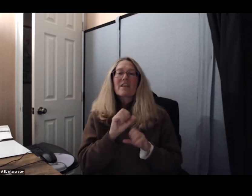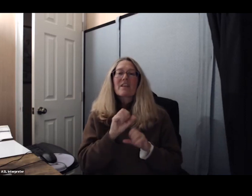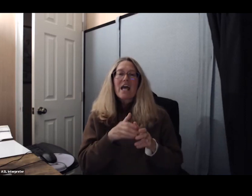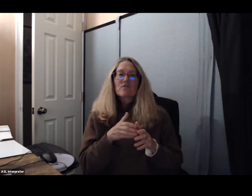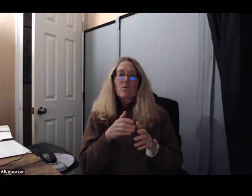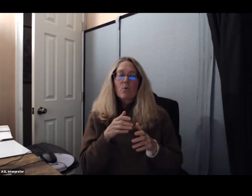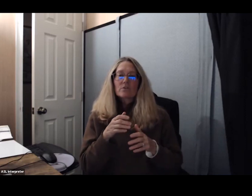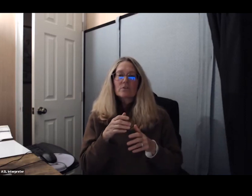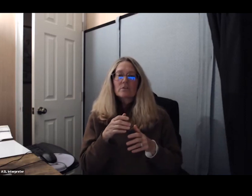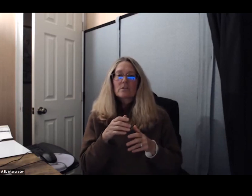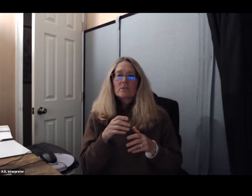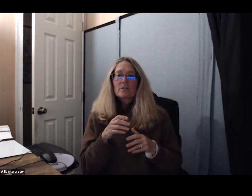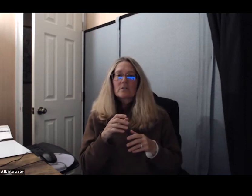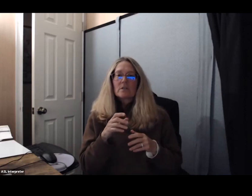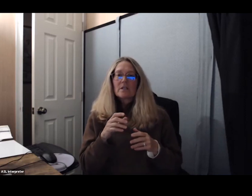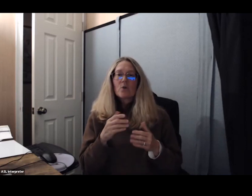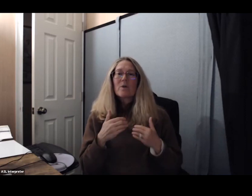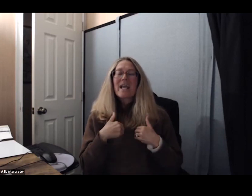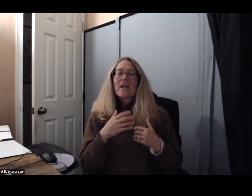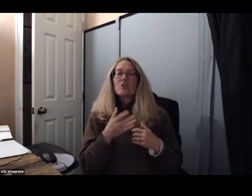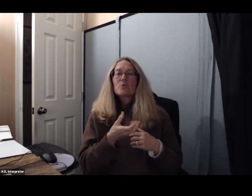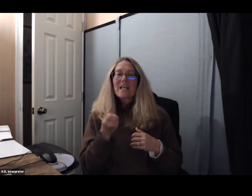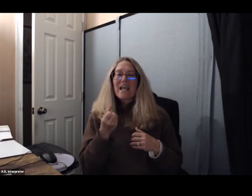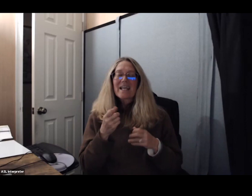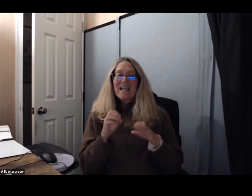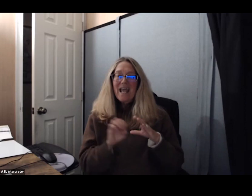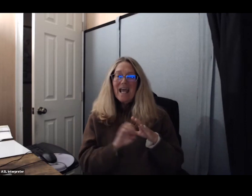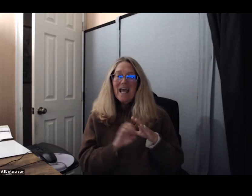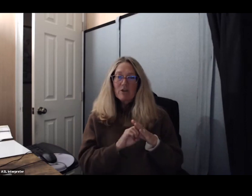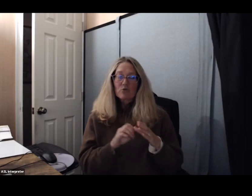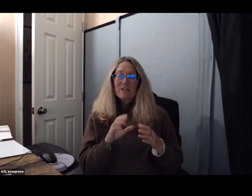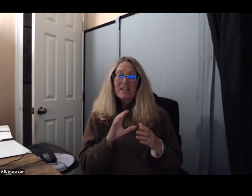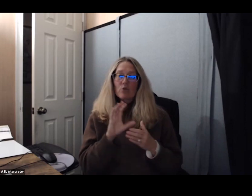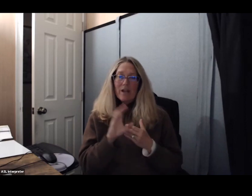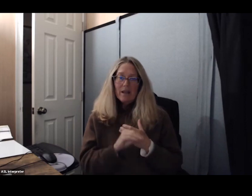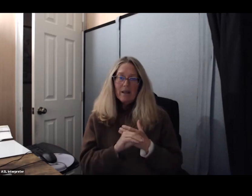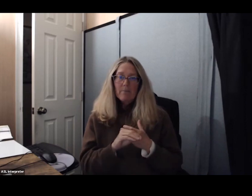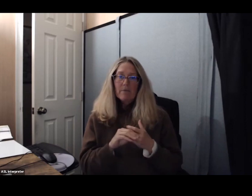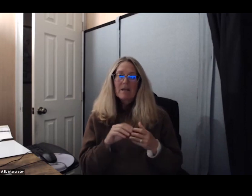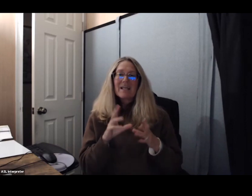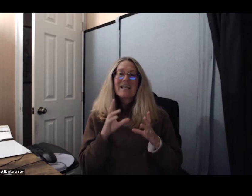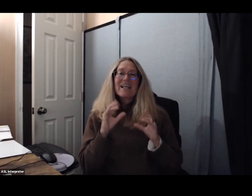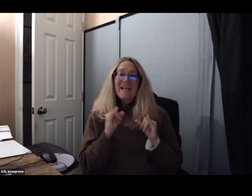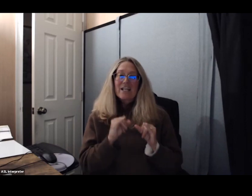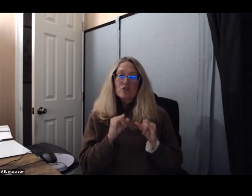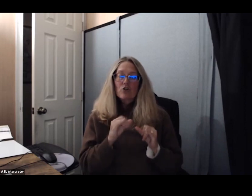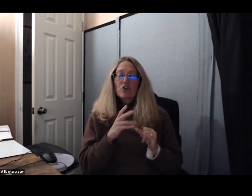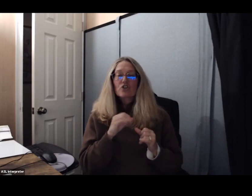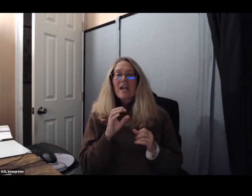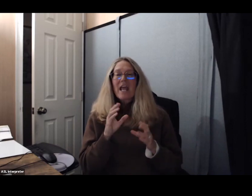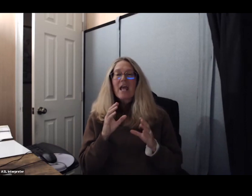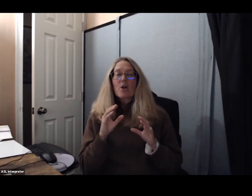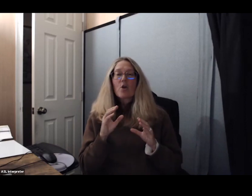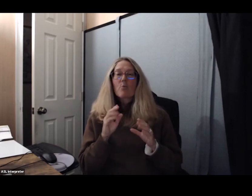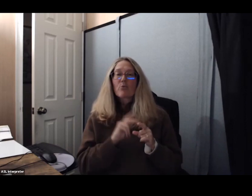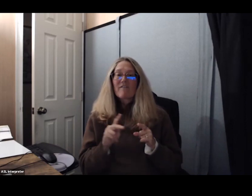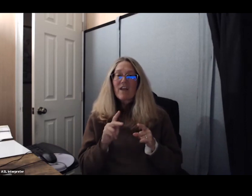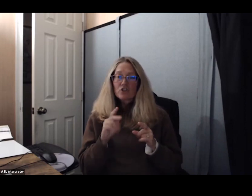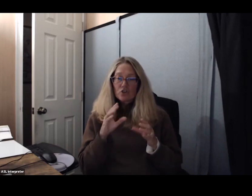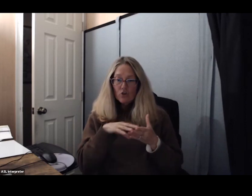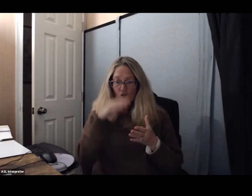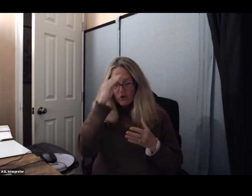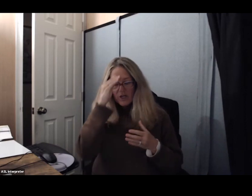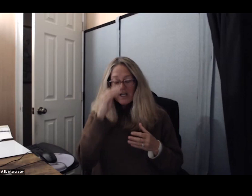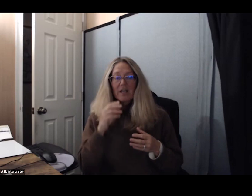next steps we needed to take in the area of elementary literacy curriculum, instruction, and professional learning to help inform our